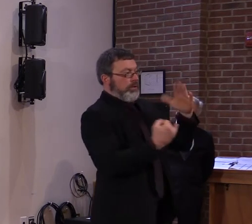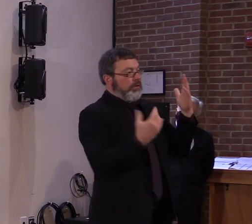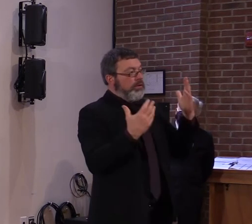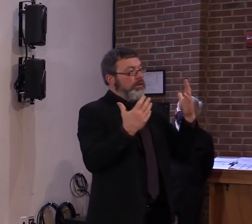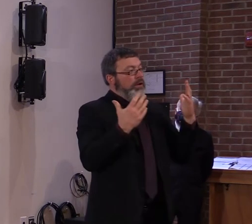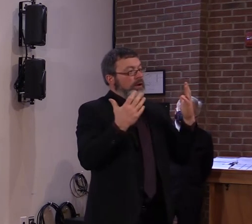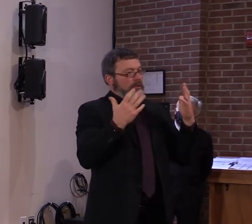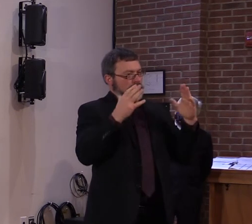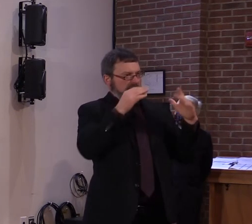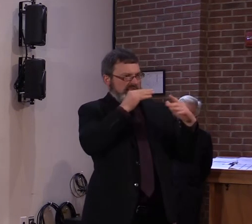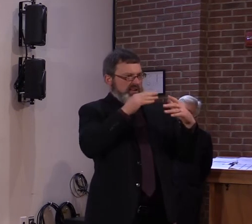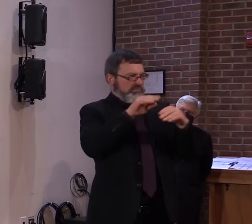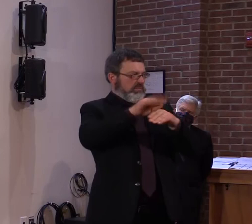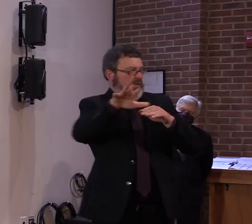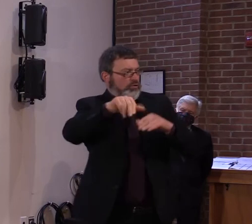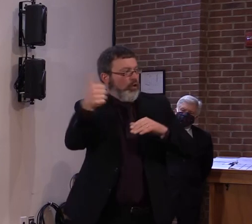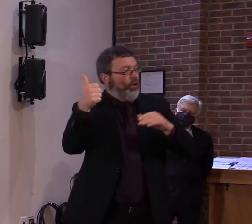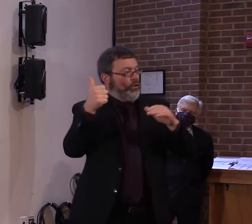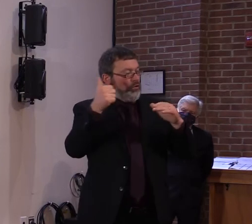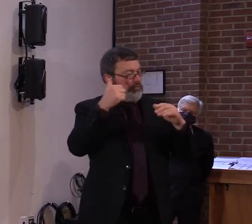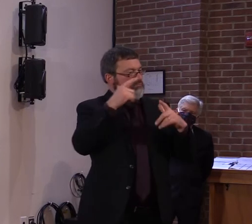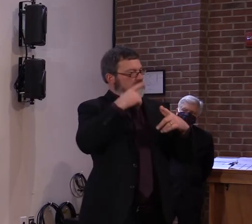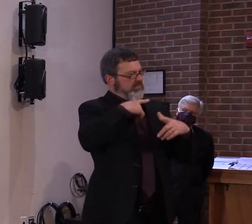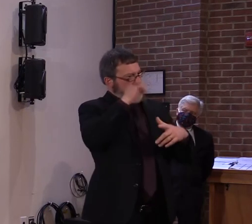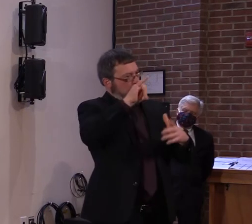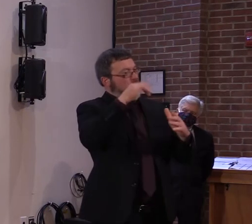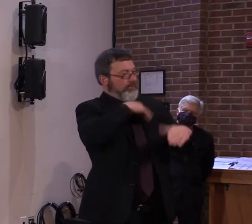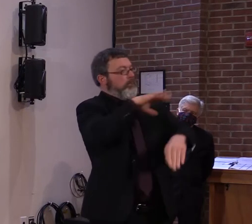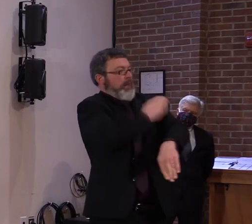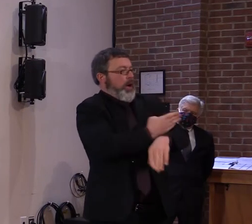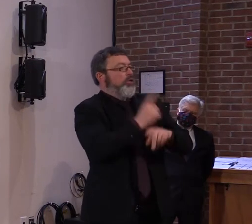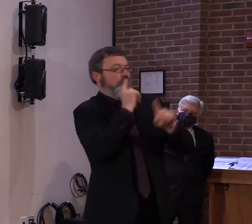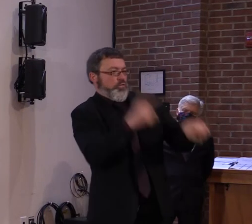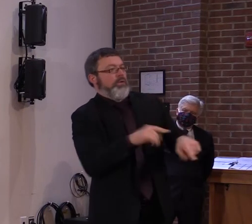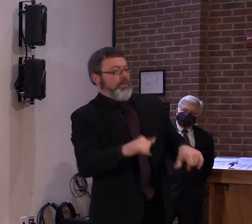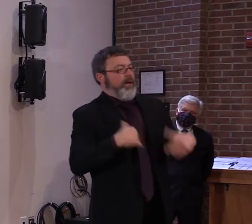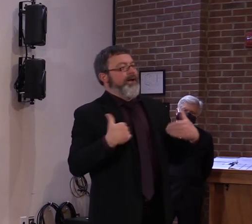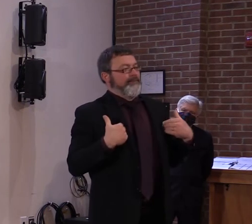not able to be of risk. Okay, thank you.